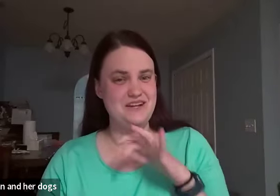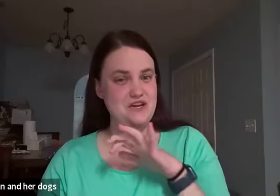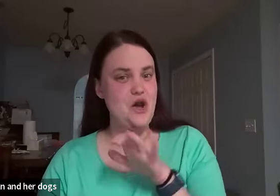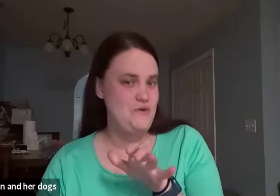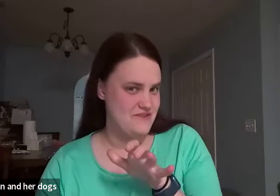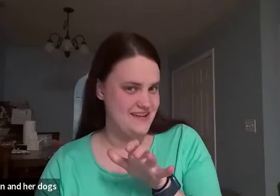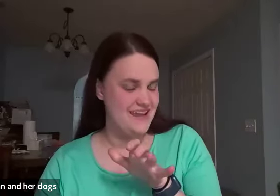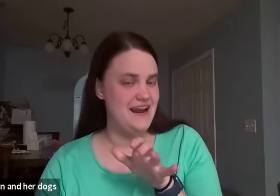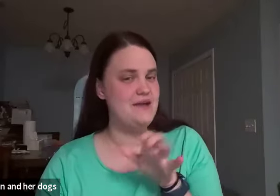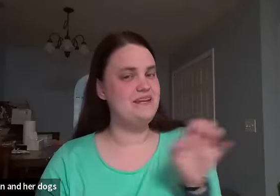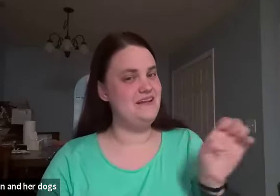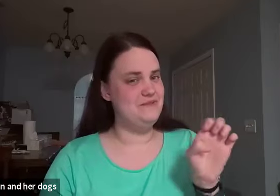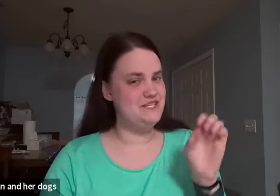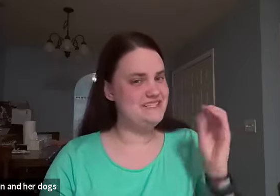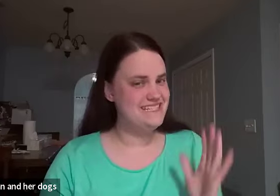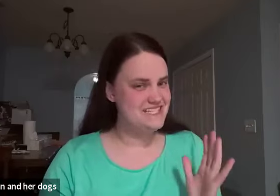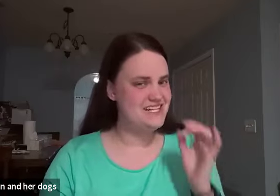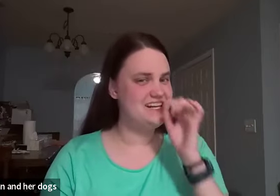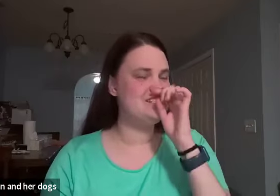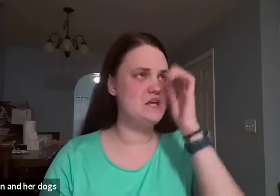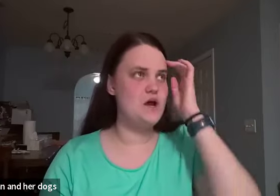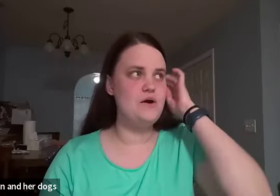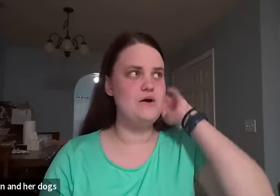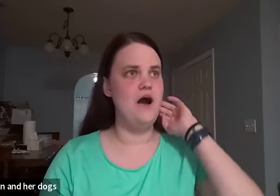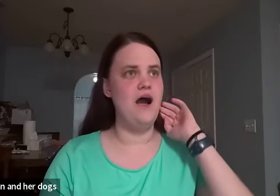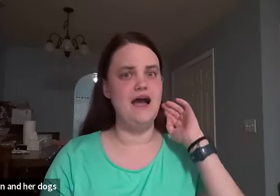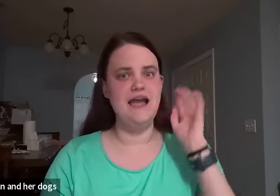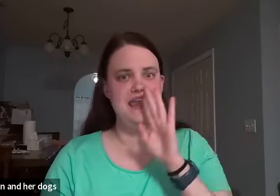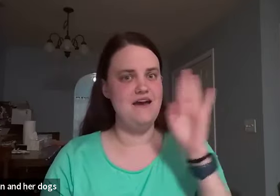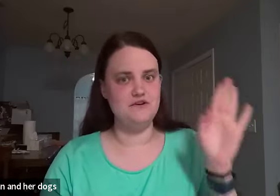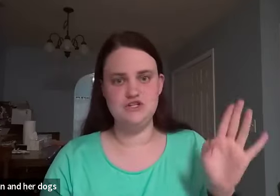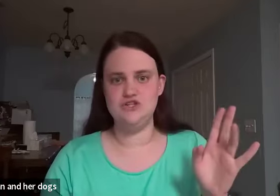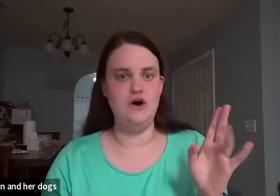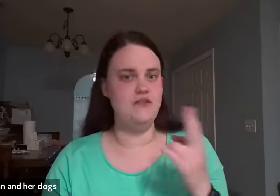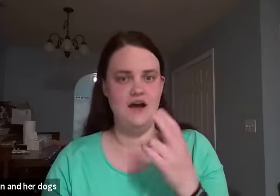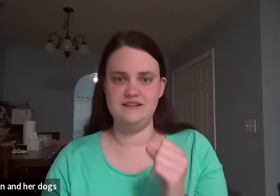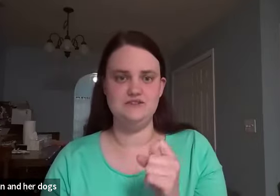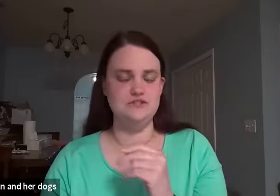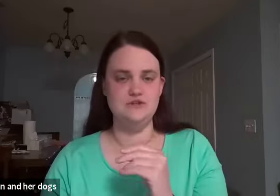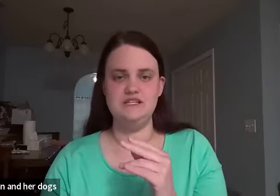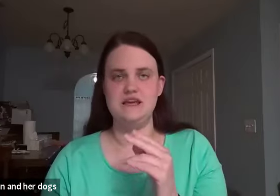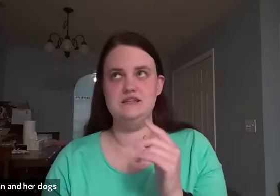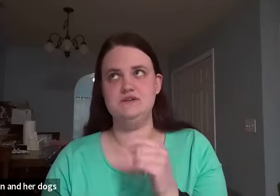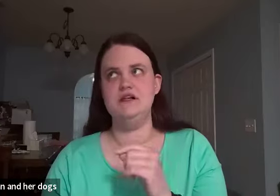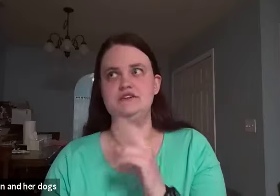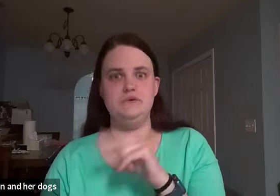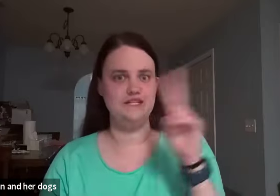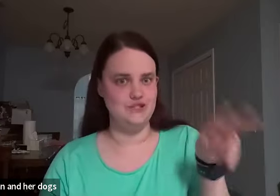during COVID and I'm an elementary teacher. So I never saw the high school students until like